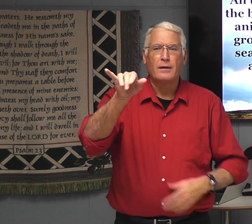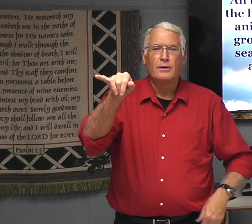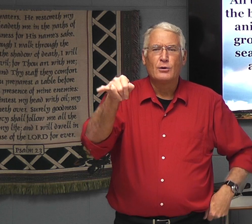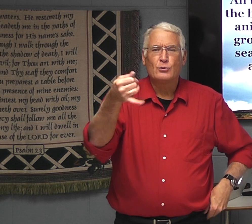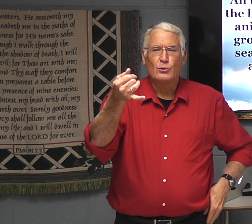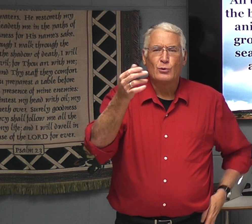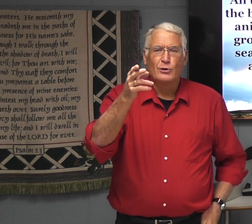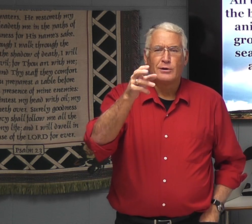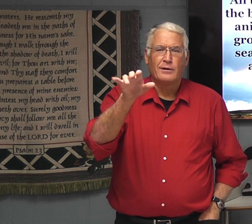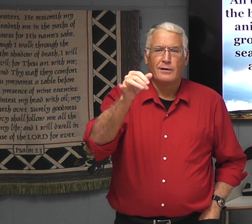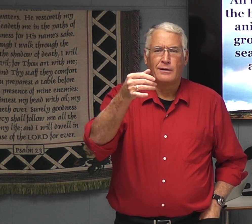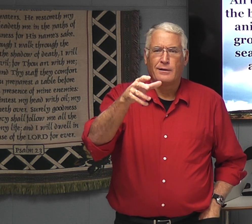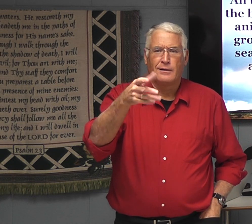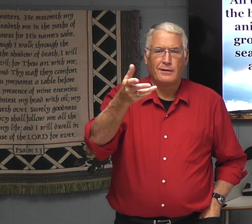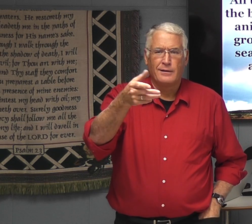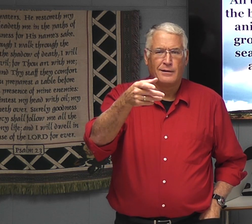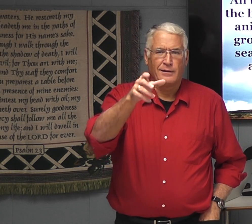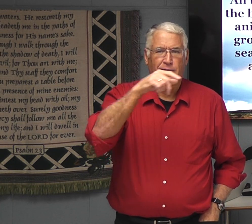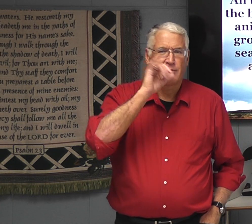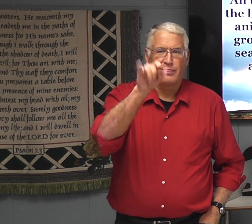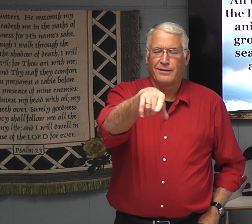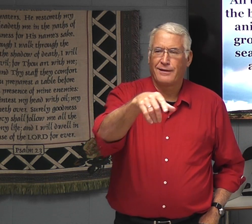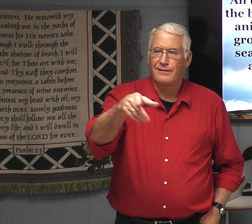movie Jurassic Park?